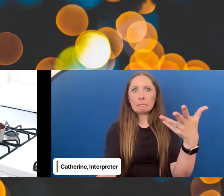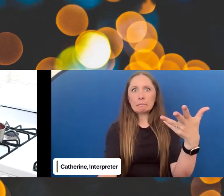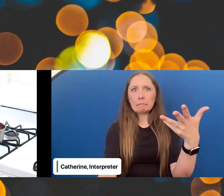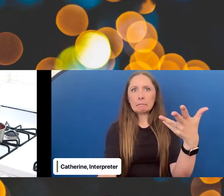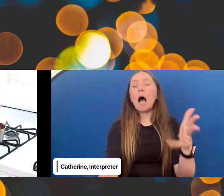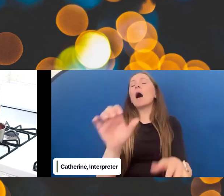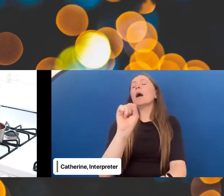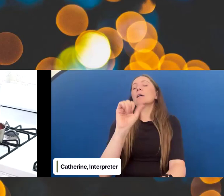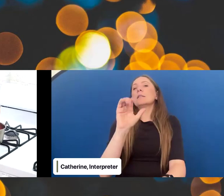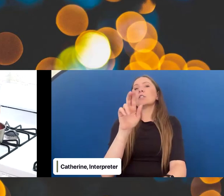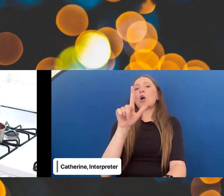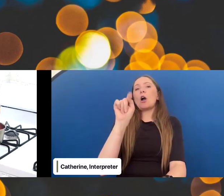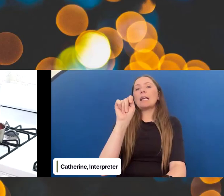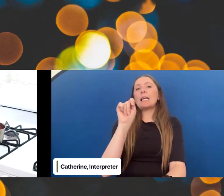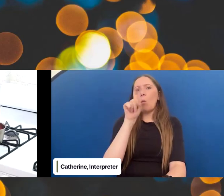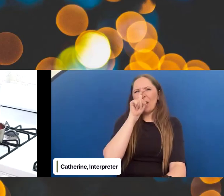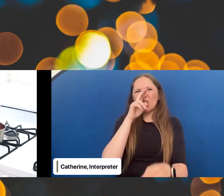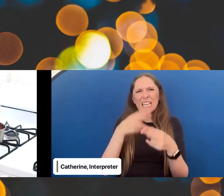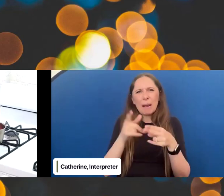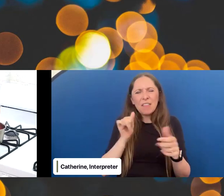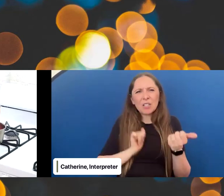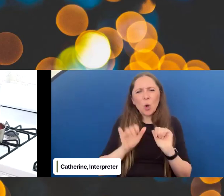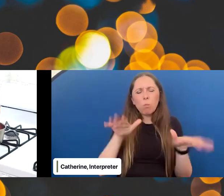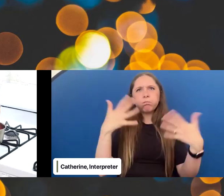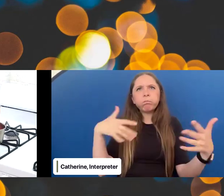Scarlet Witch. Yes. What was the name of that show?